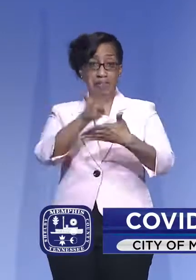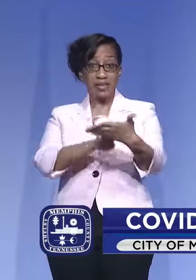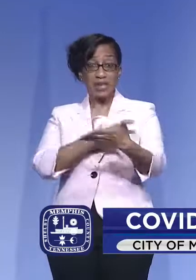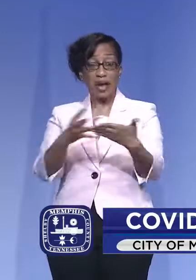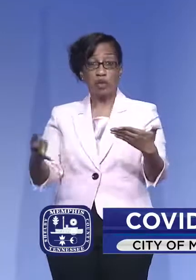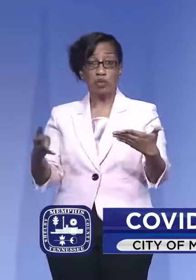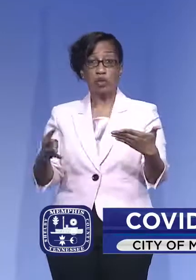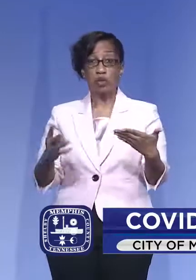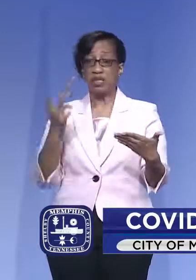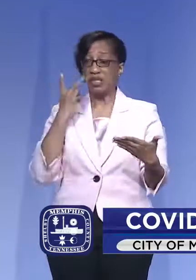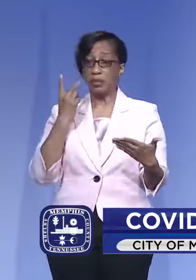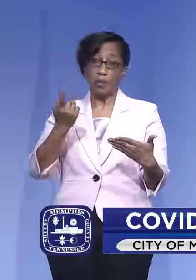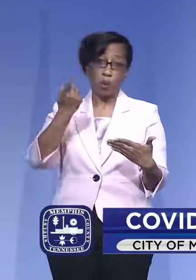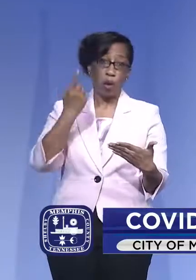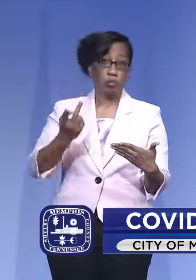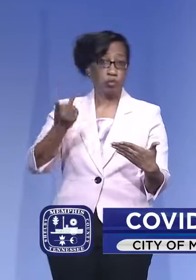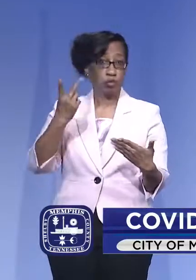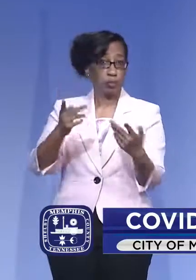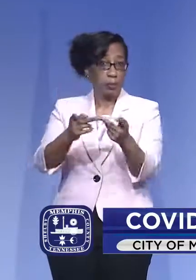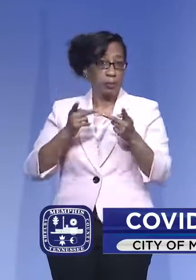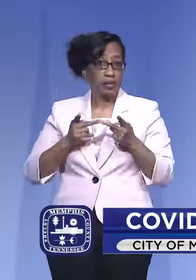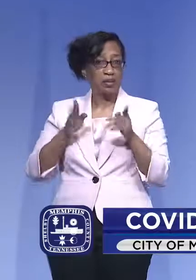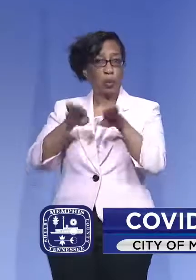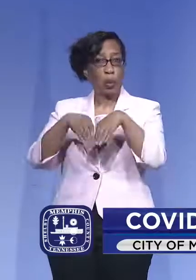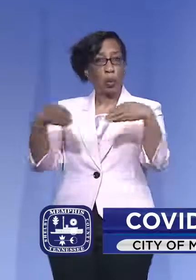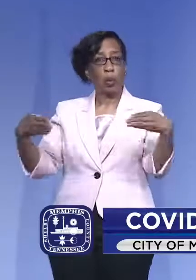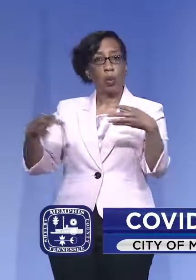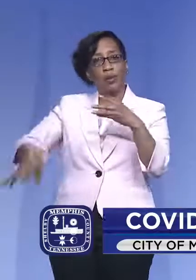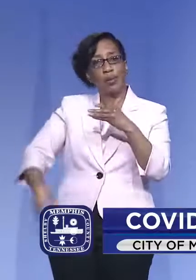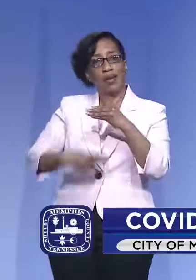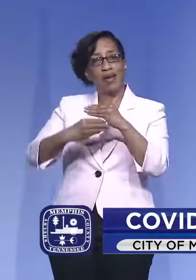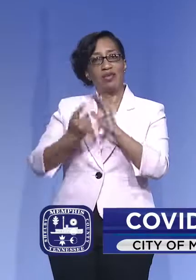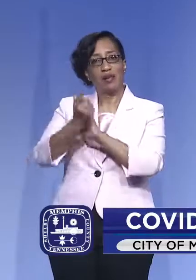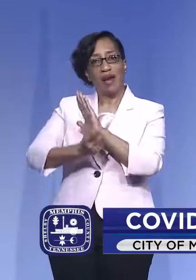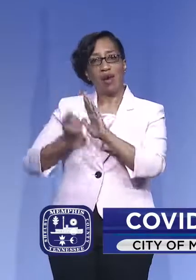least one of the sites with some extended hours to catch folks in the evening.